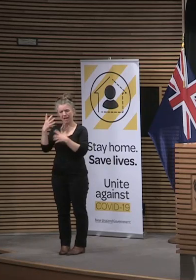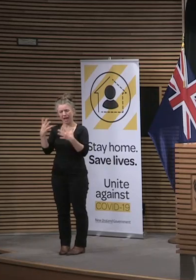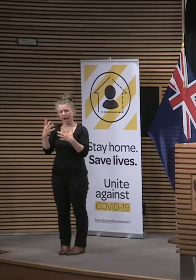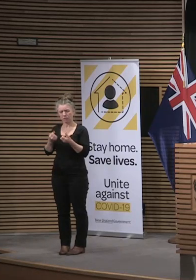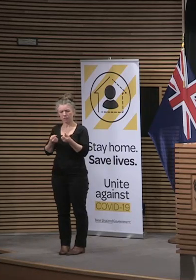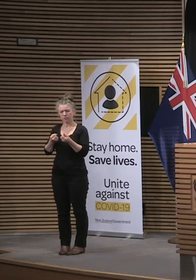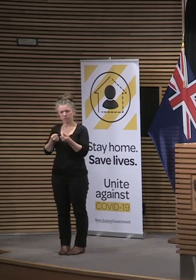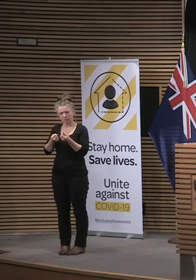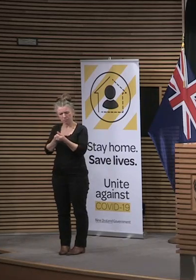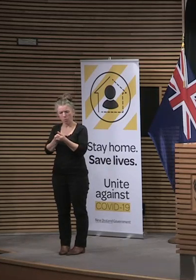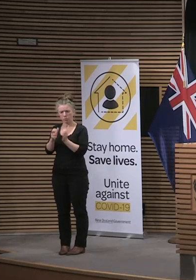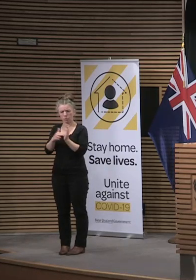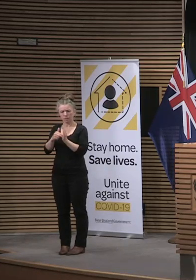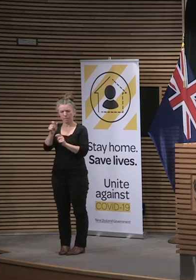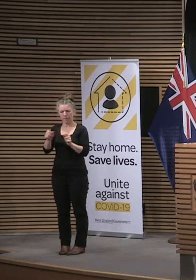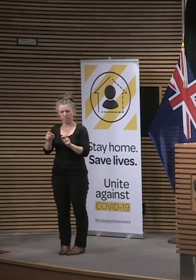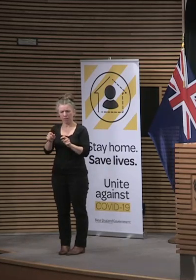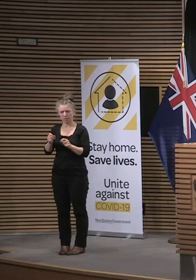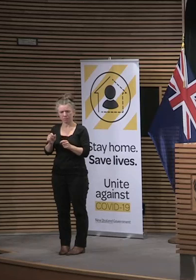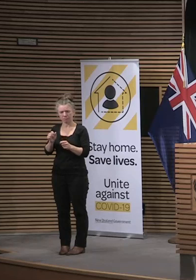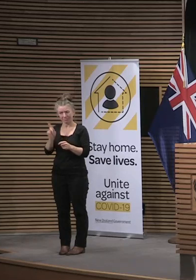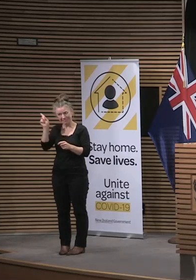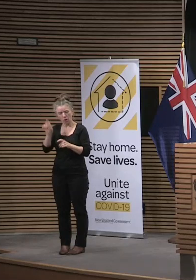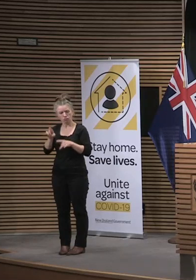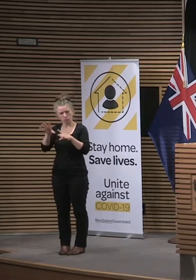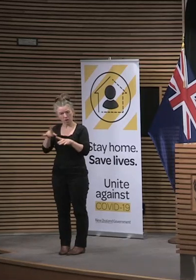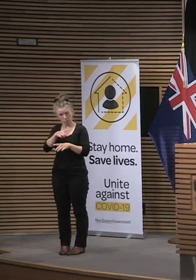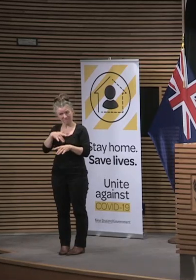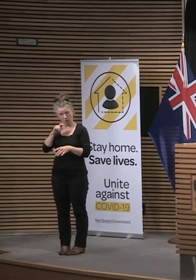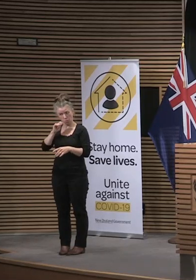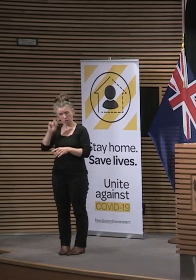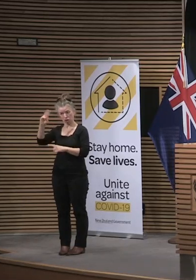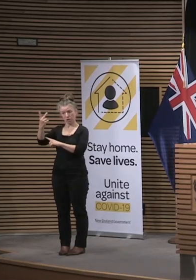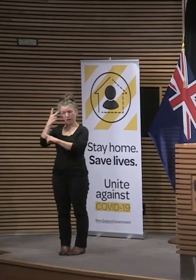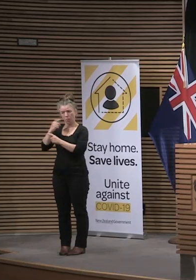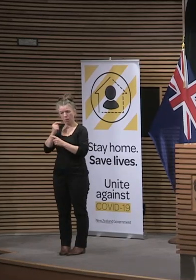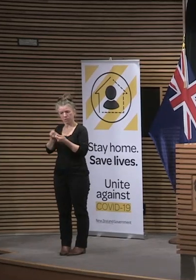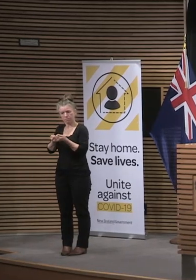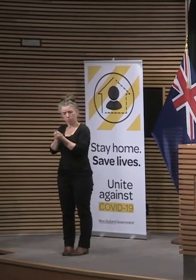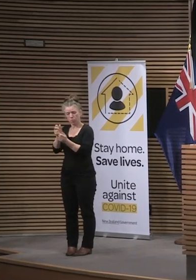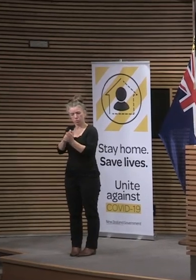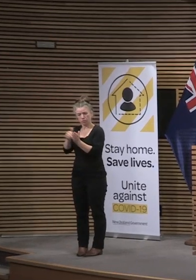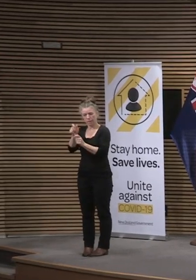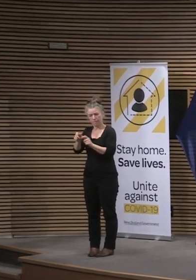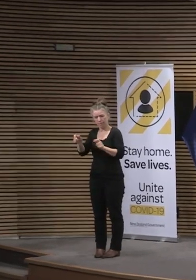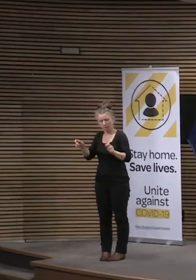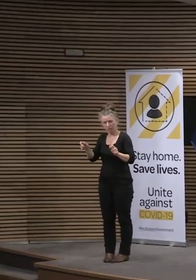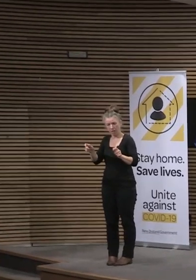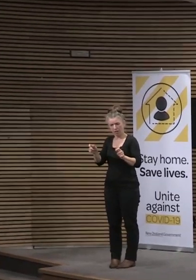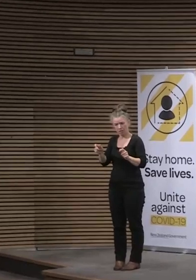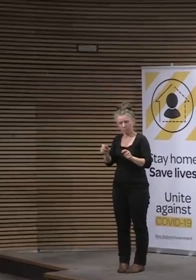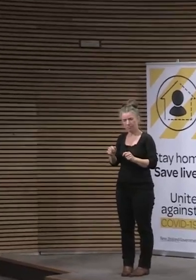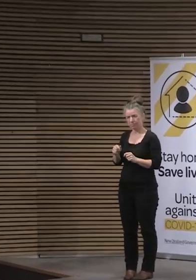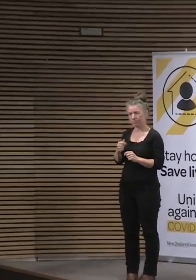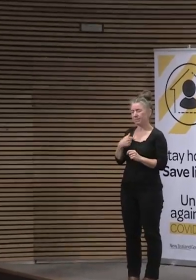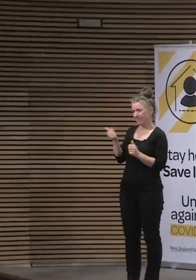in Australia, and are you any more confident that there may be a change there? As I've said, I've already raised it once. I am